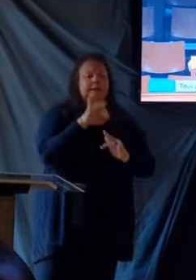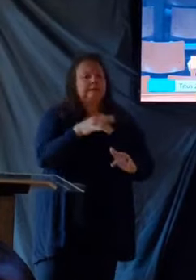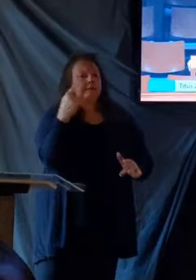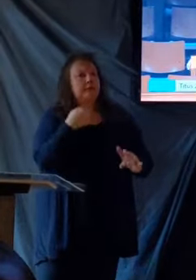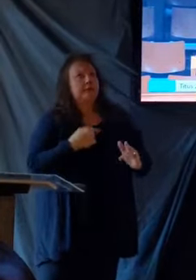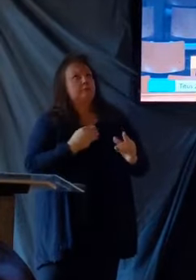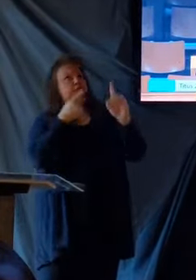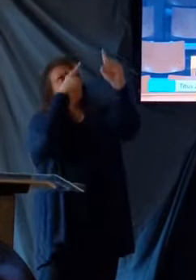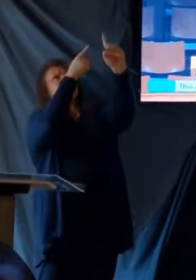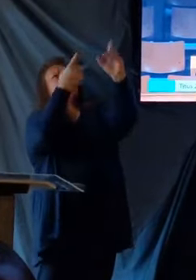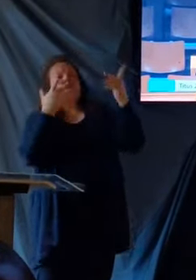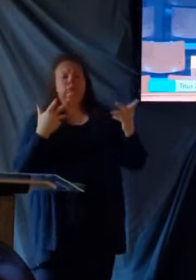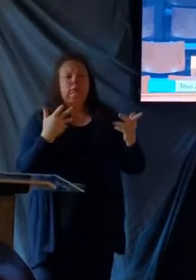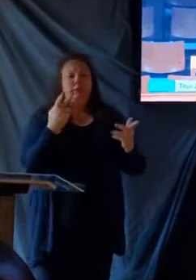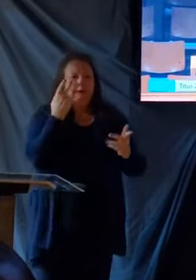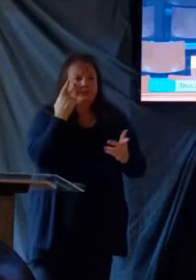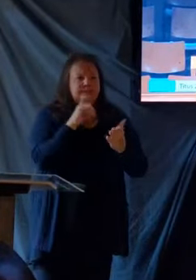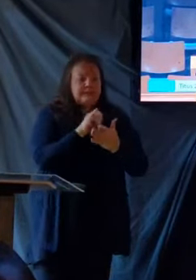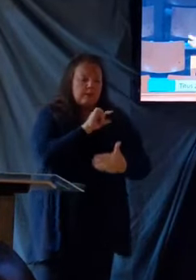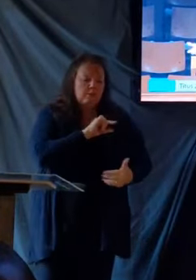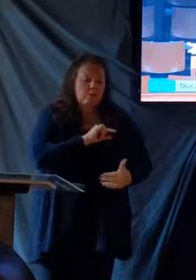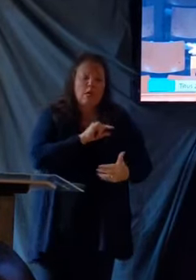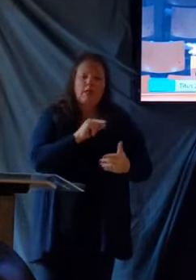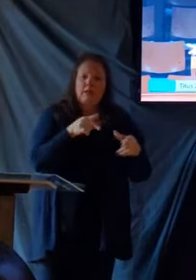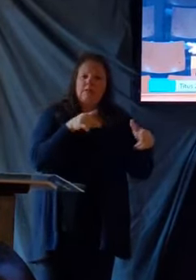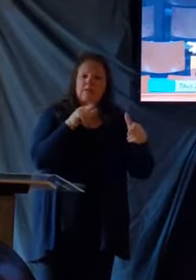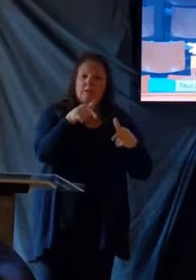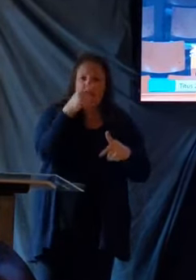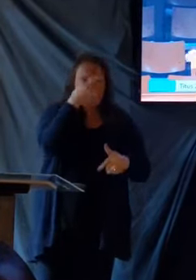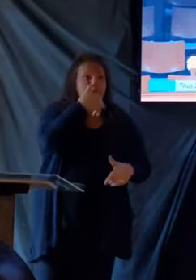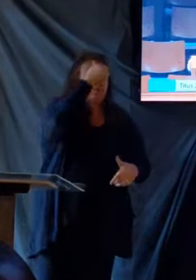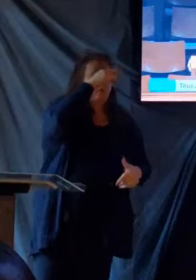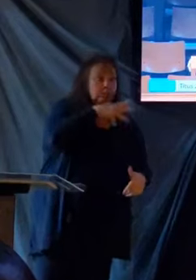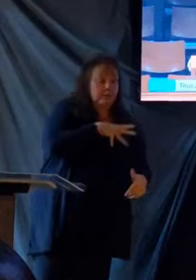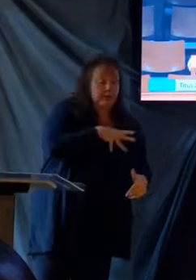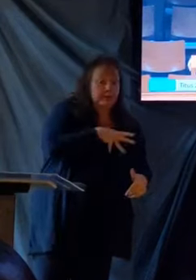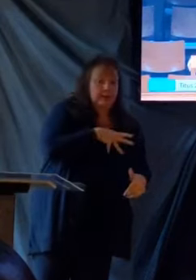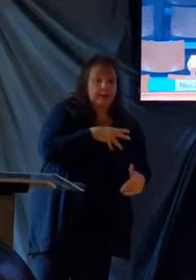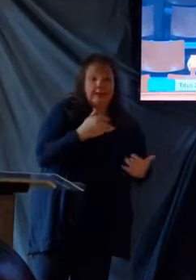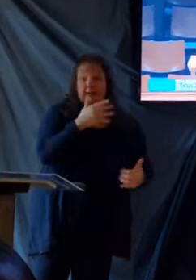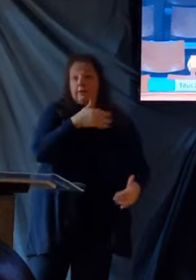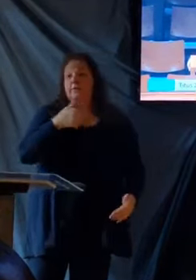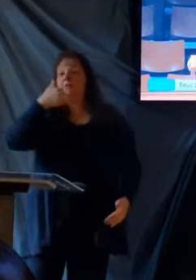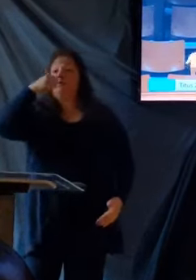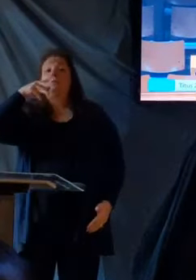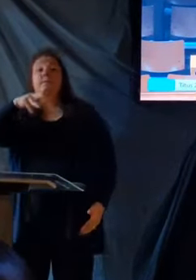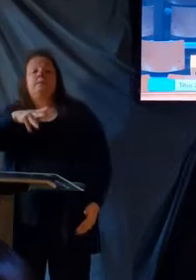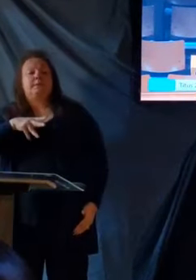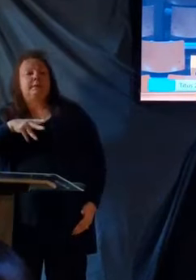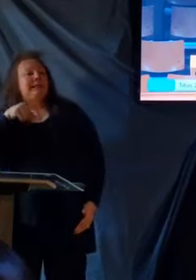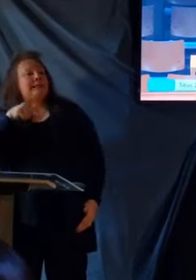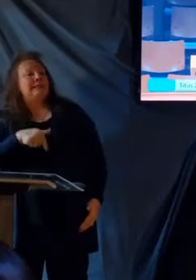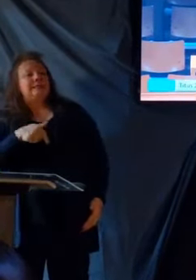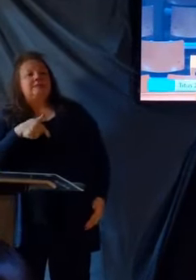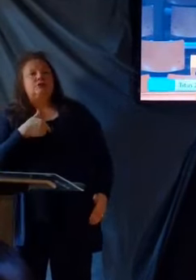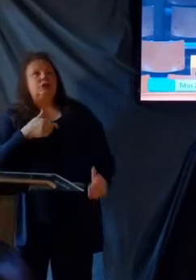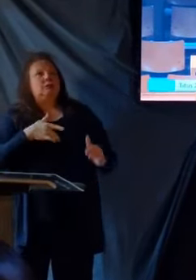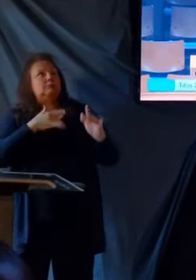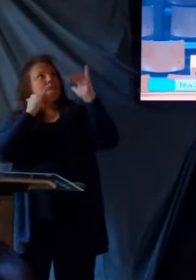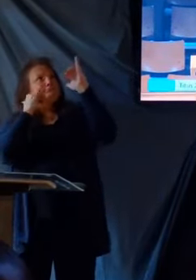we all aspire to. We're seeing that with some of the qualities laid out for older men, now older women. I mean, these are just